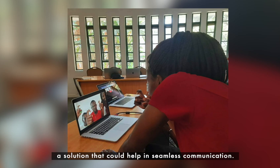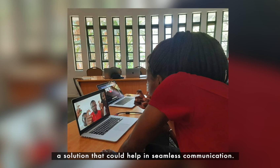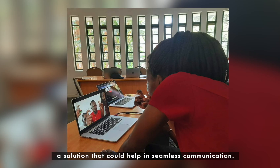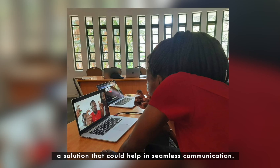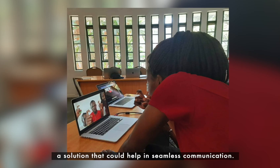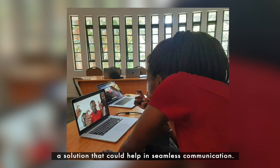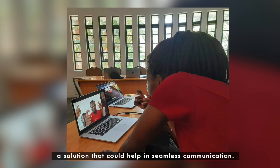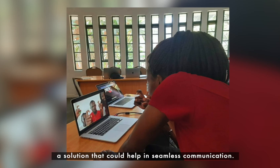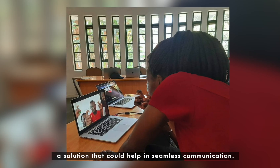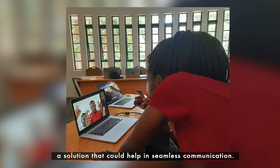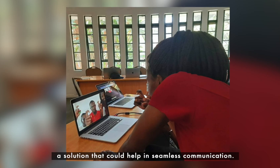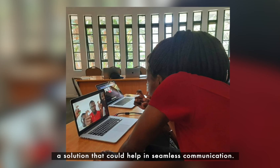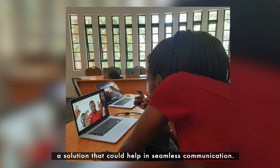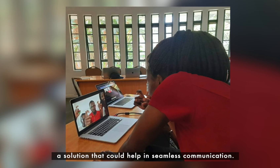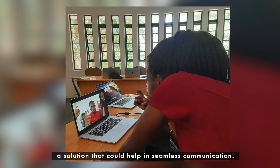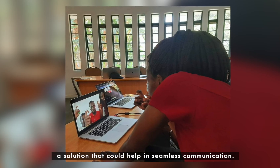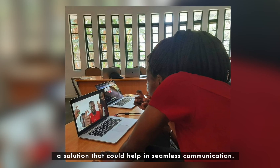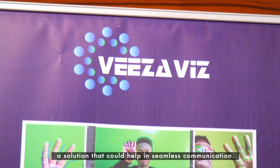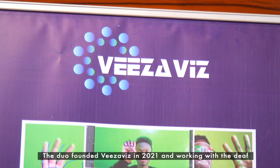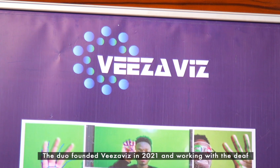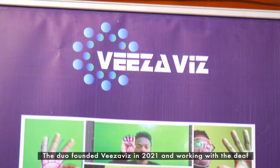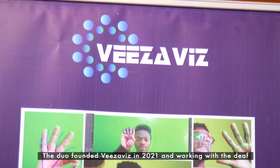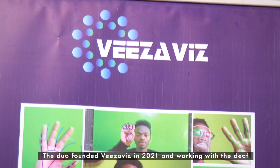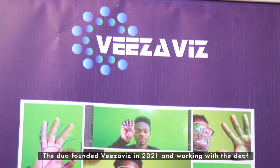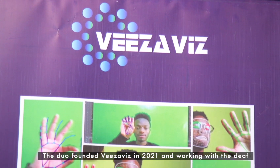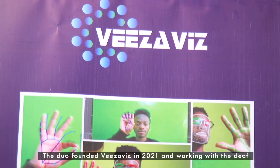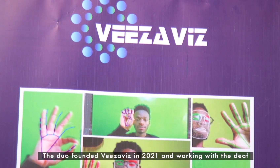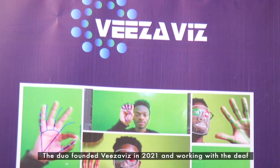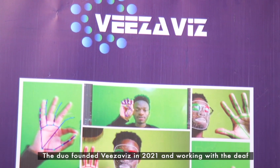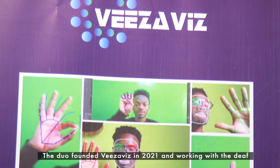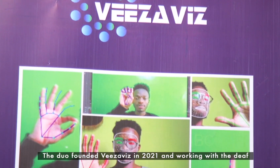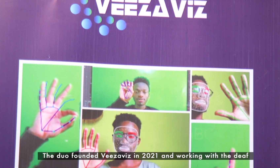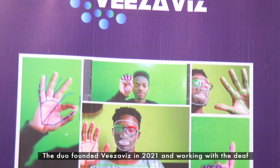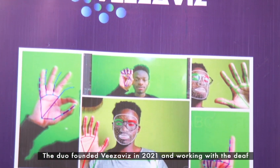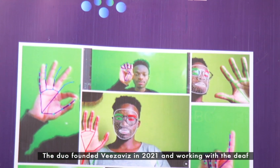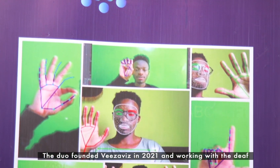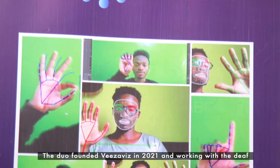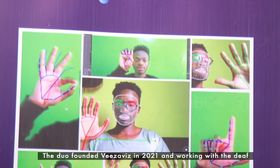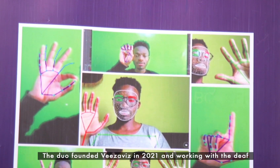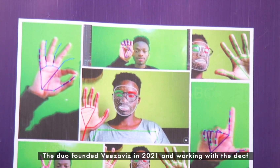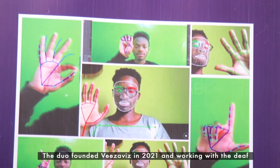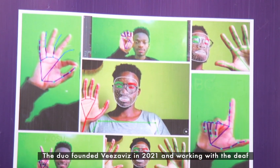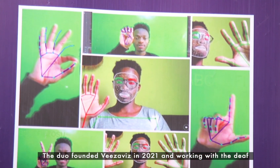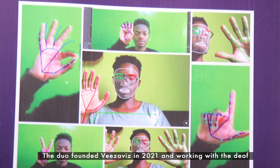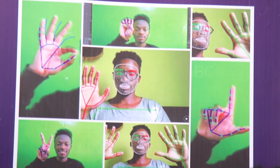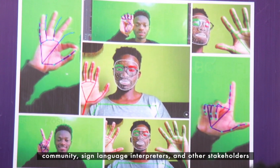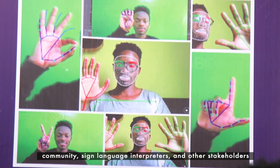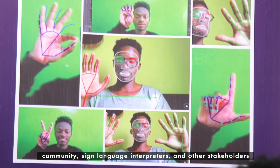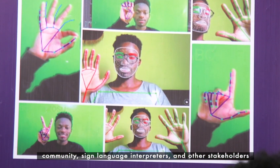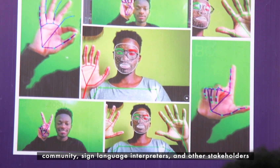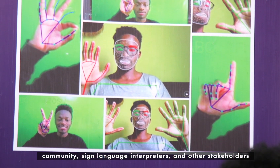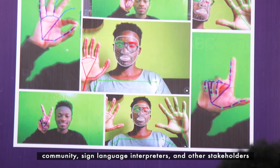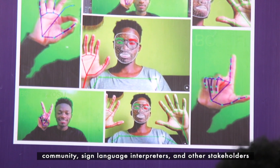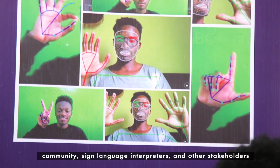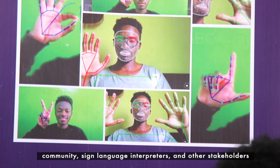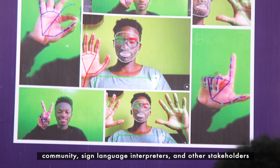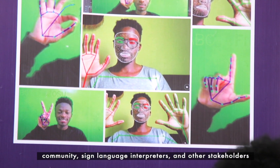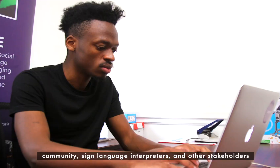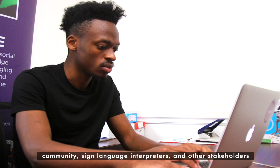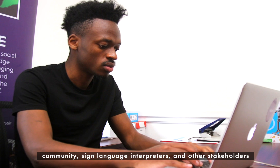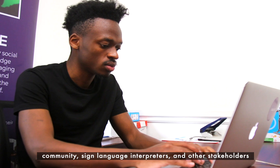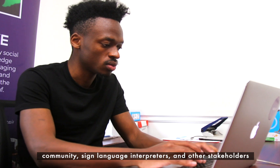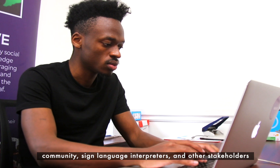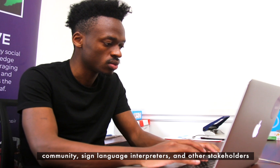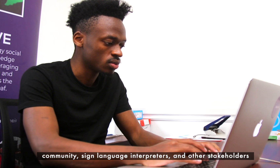could help in seamless communication the duo founded vis-a-vis in 2021 and working with the deaf community sign